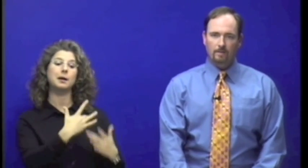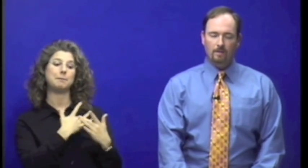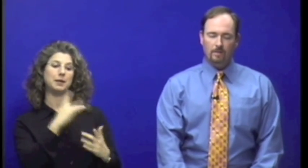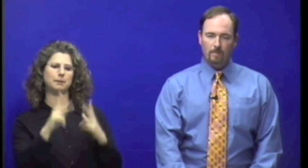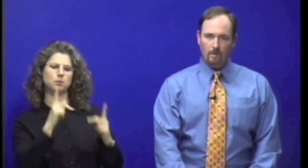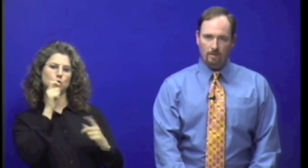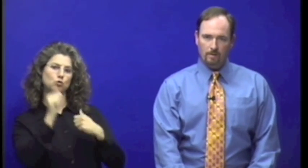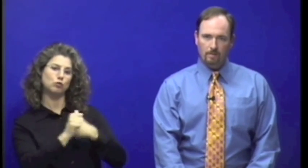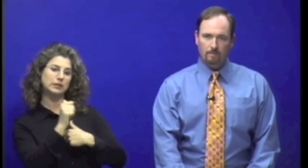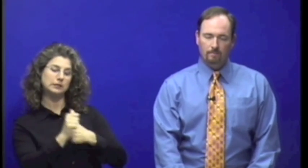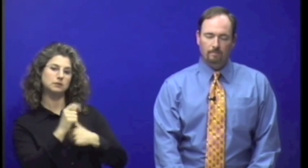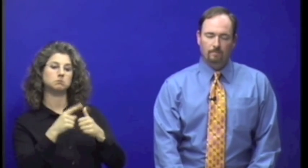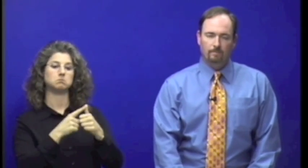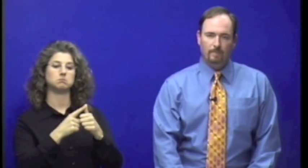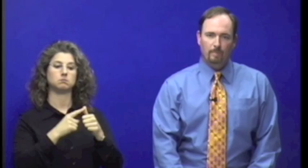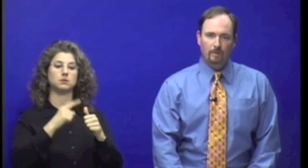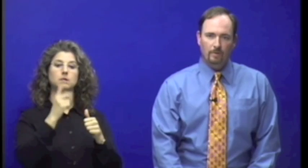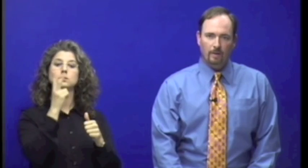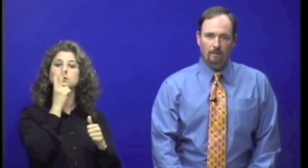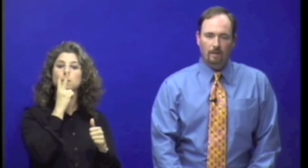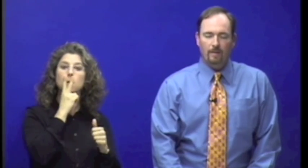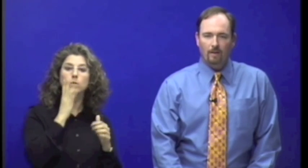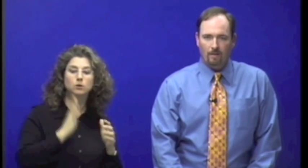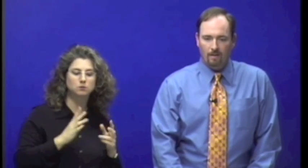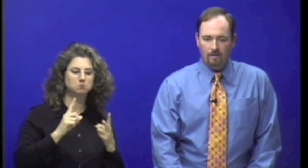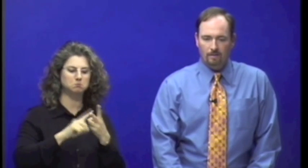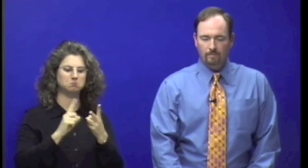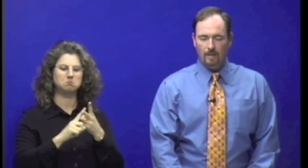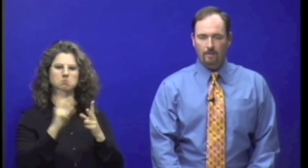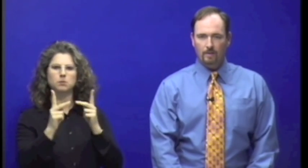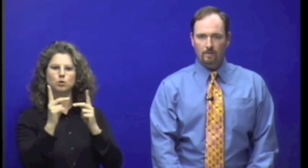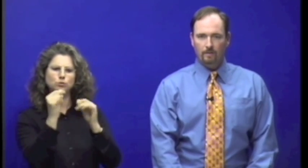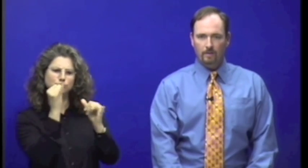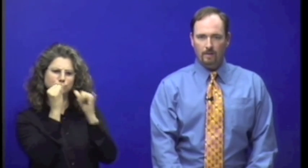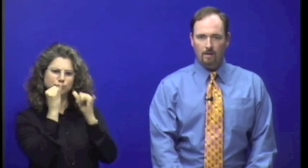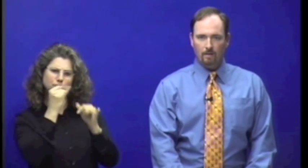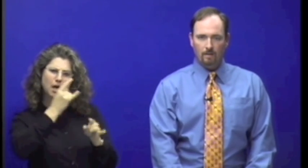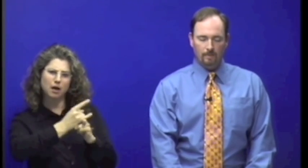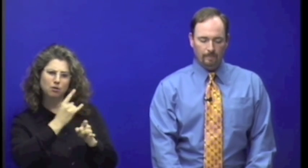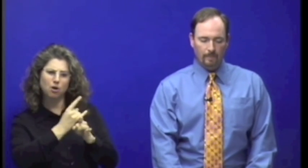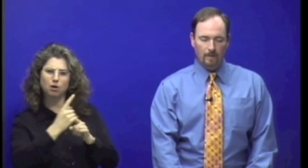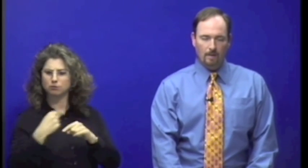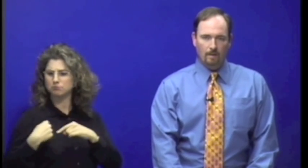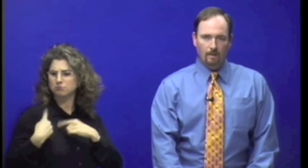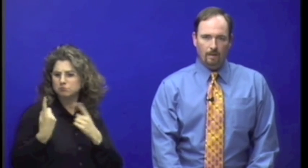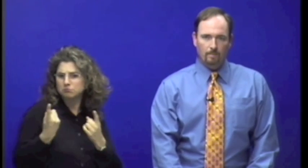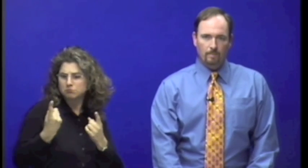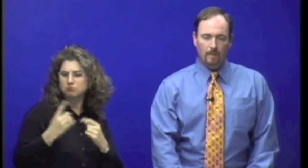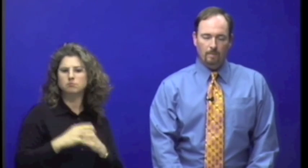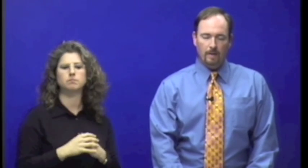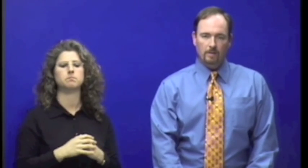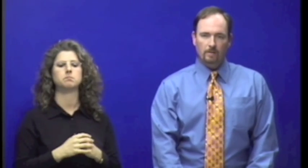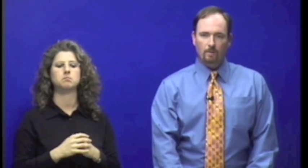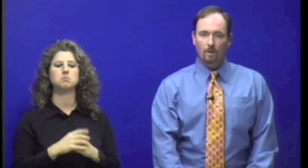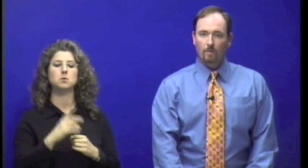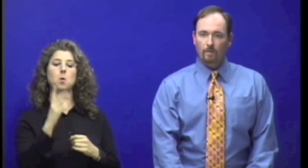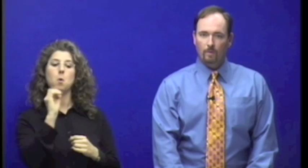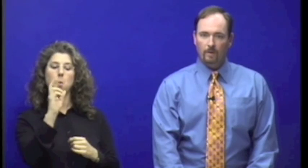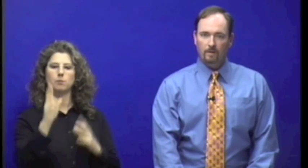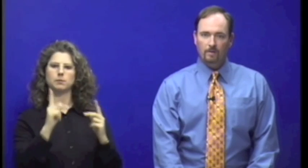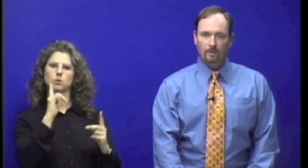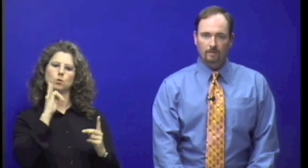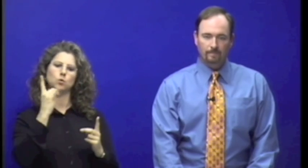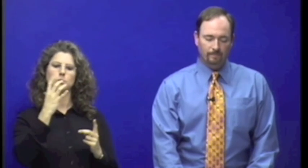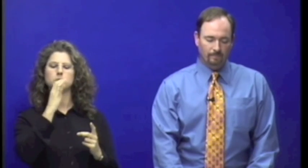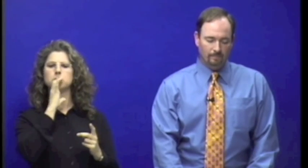oral cancer are smokers, people who drink a lot of alcohol or have a history of using alcohol, and patients who are over